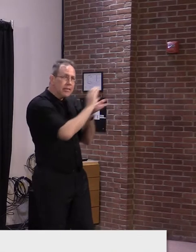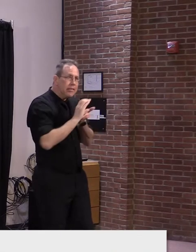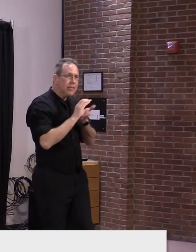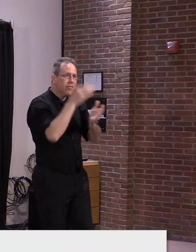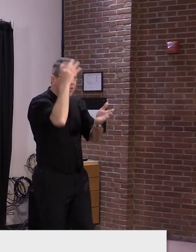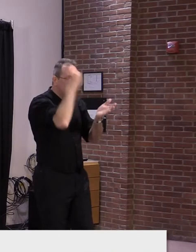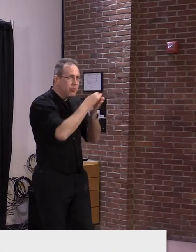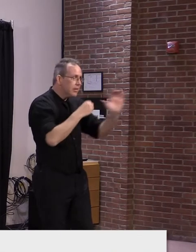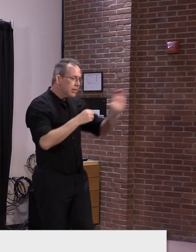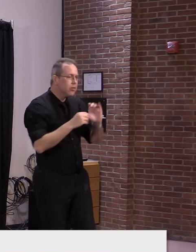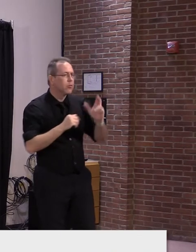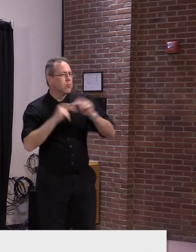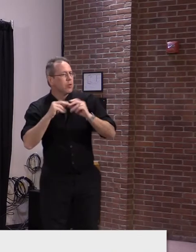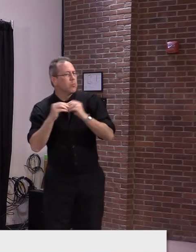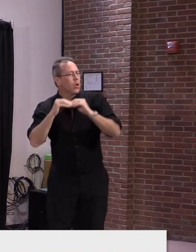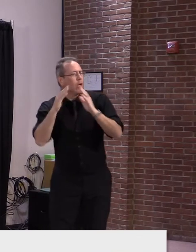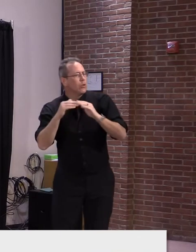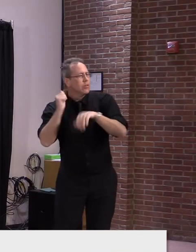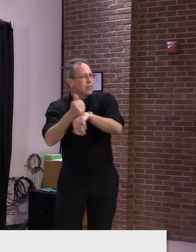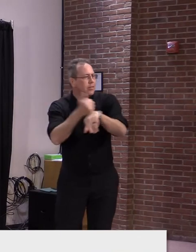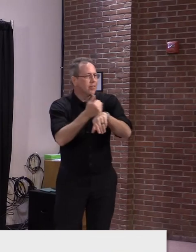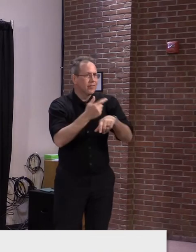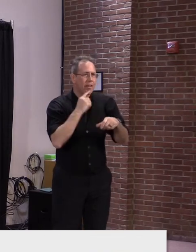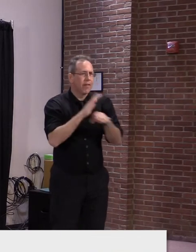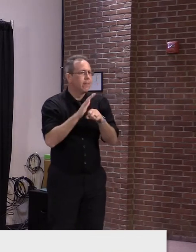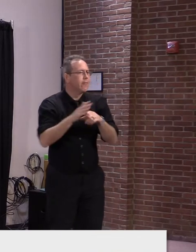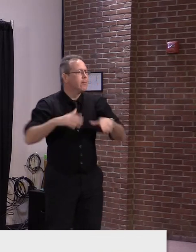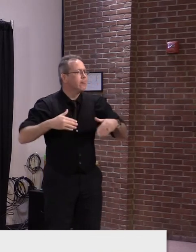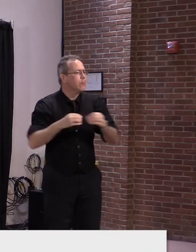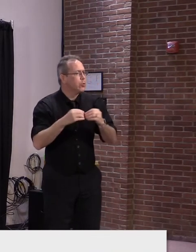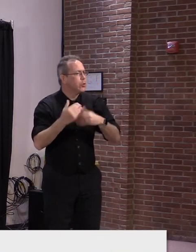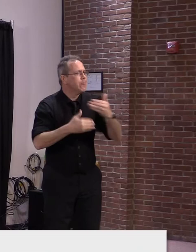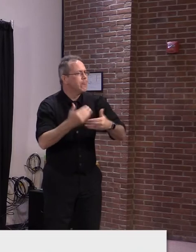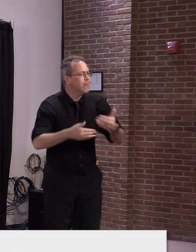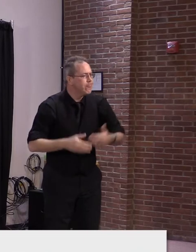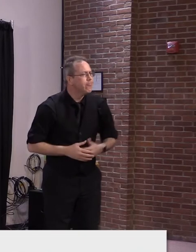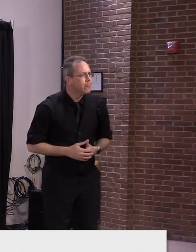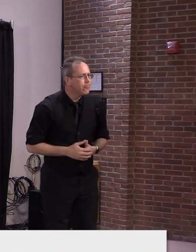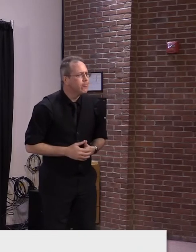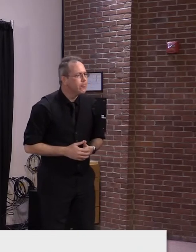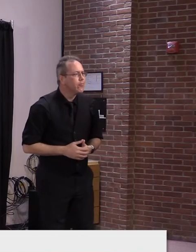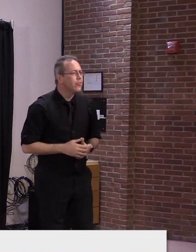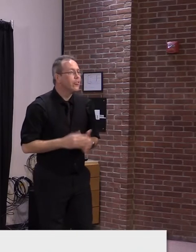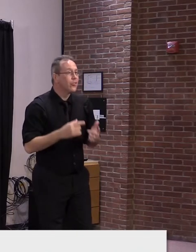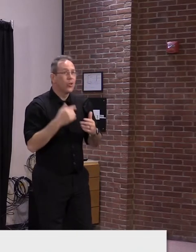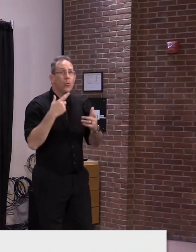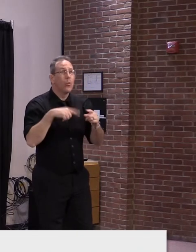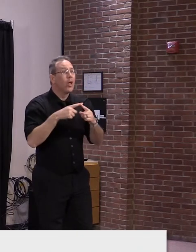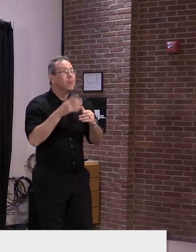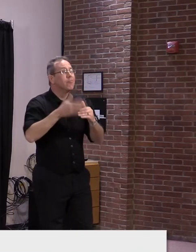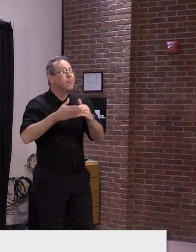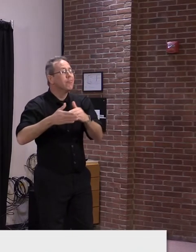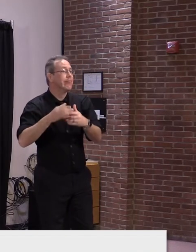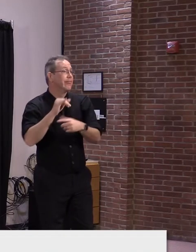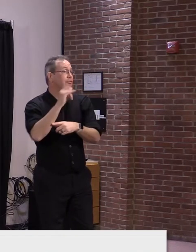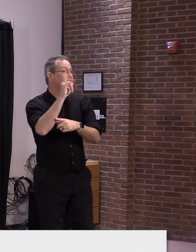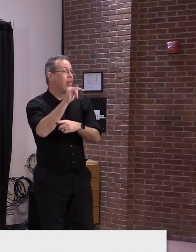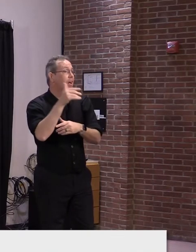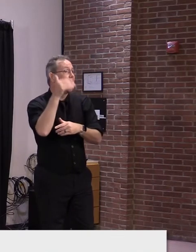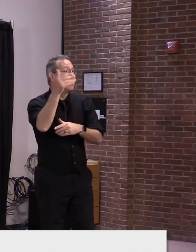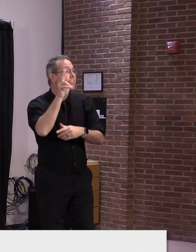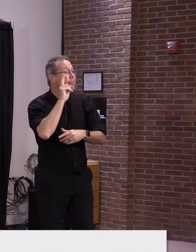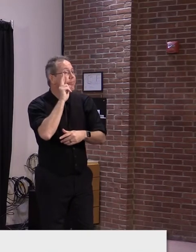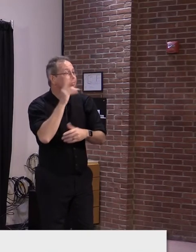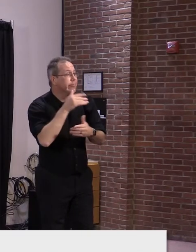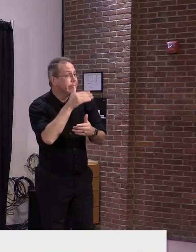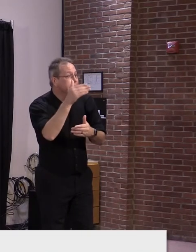included. So we're going to have to wait until July at this point for those to come into play.